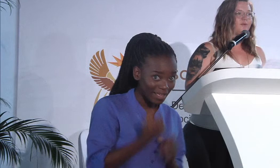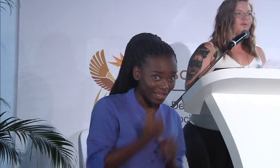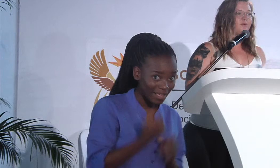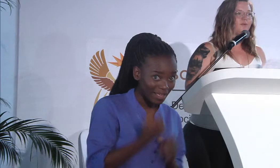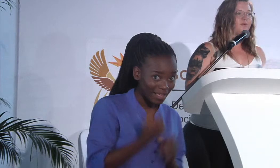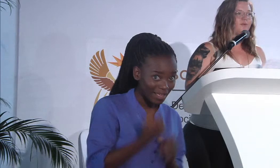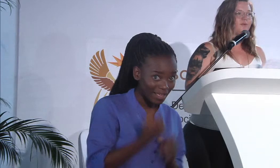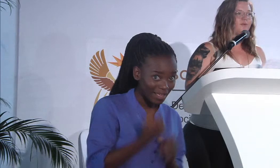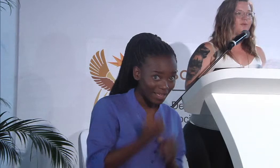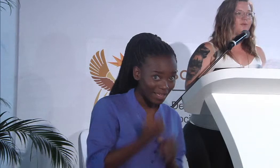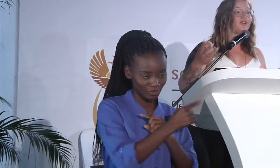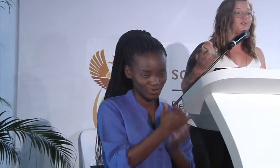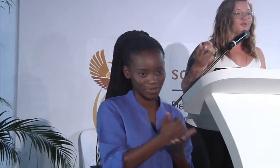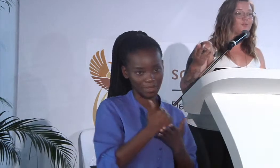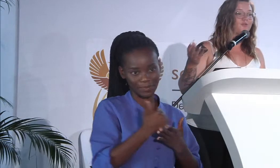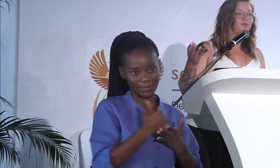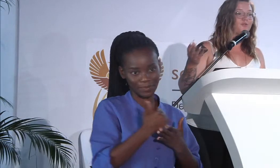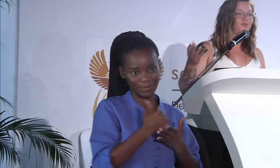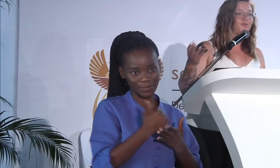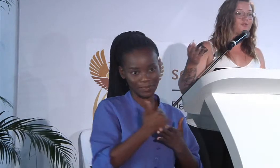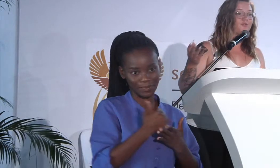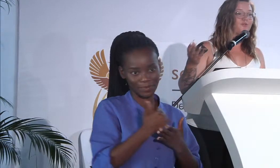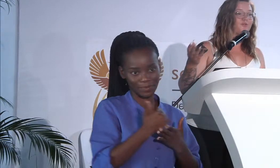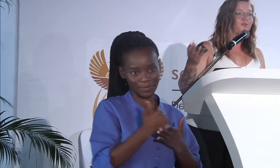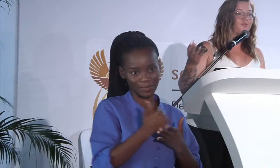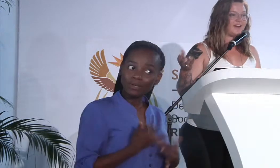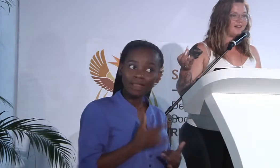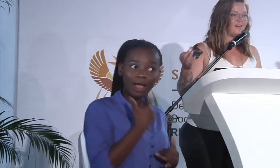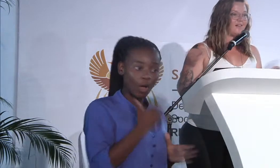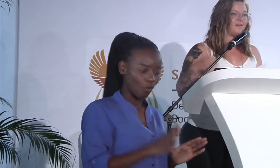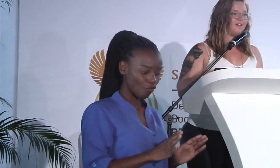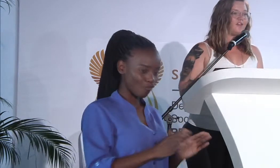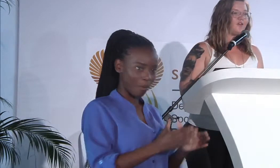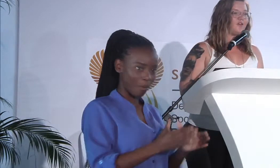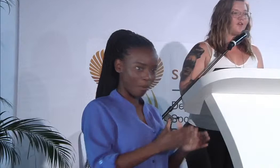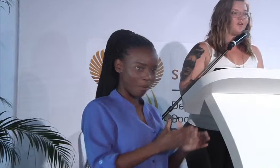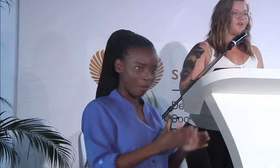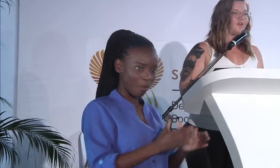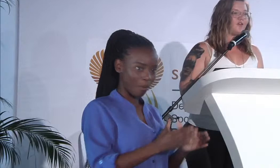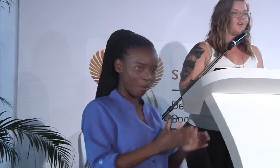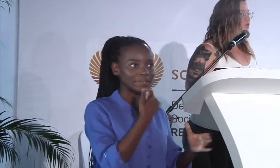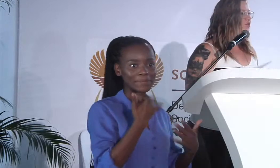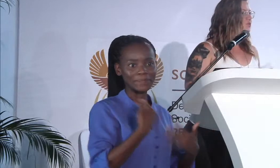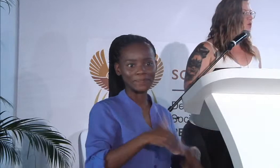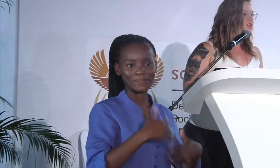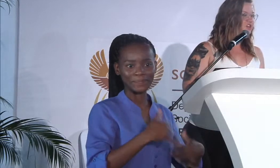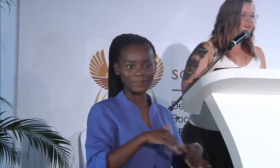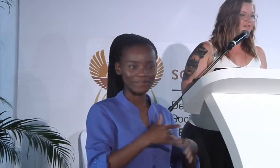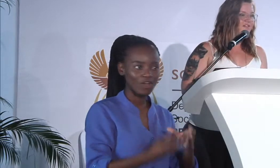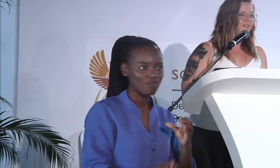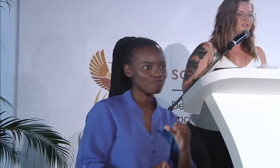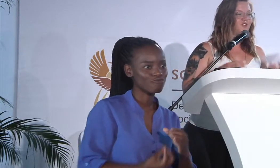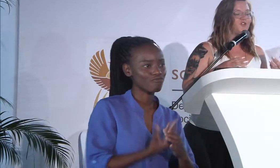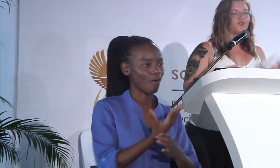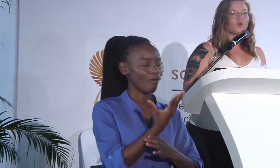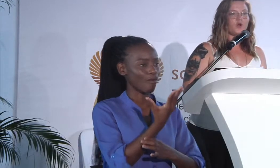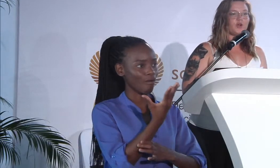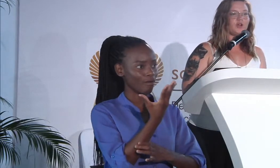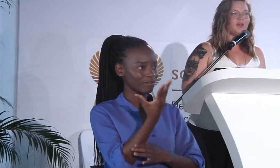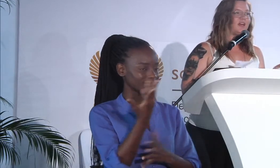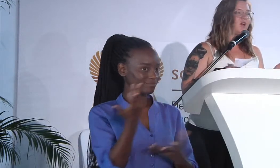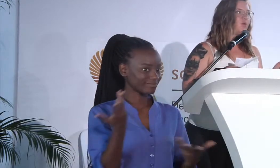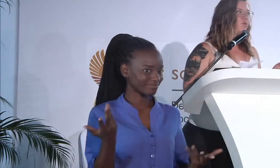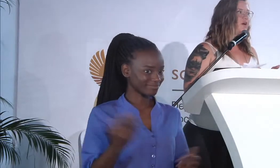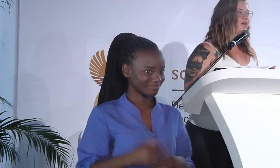have an incredible group of humans sitting in front of me right now. People who have grown with the project,